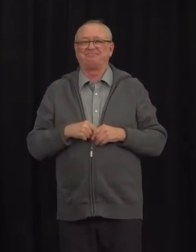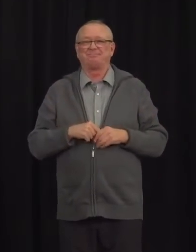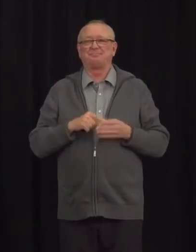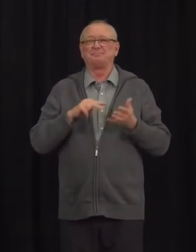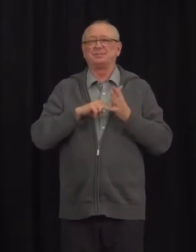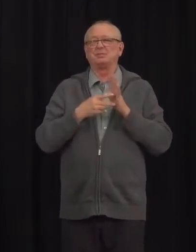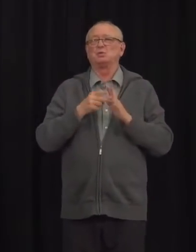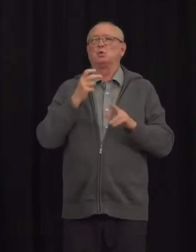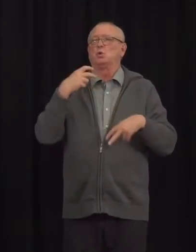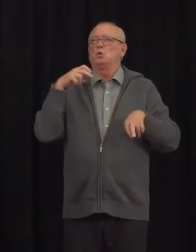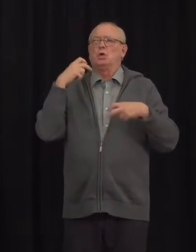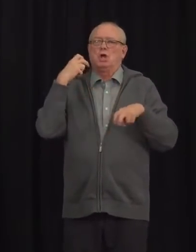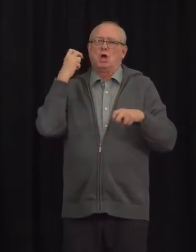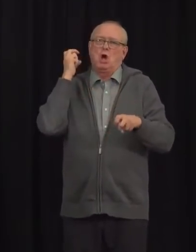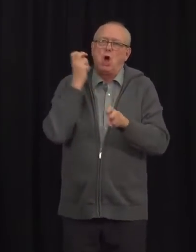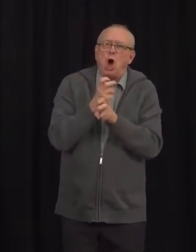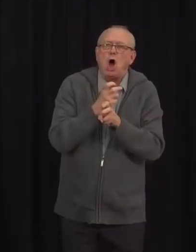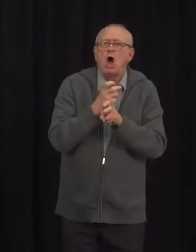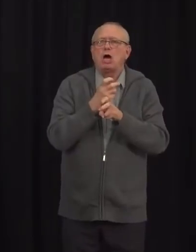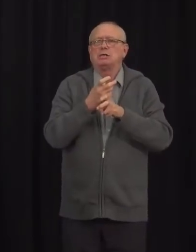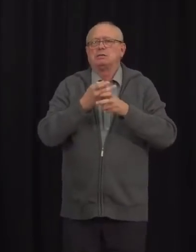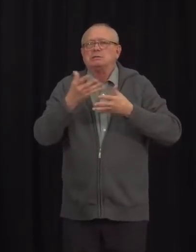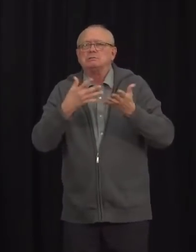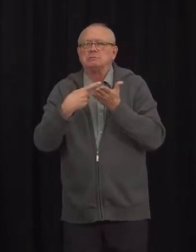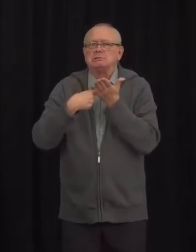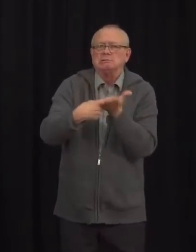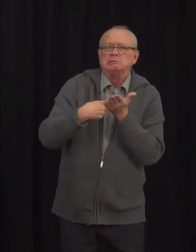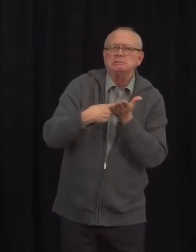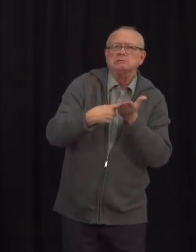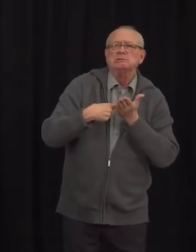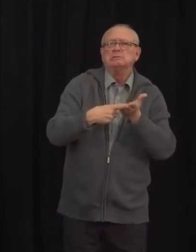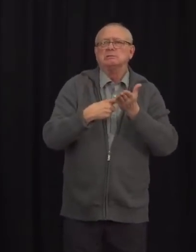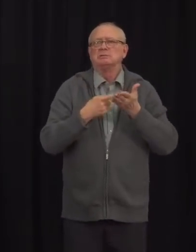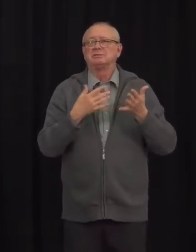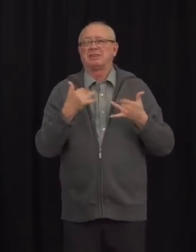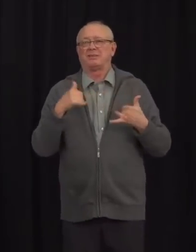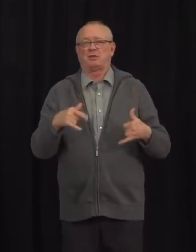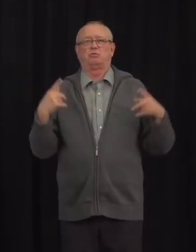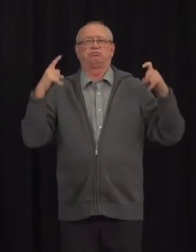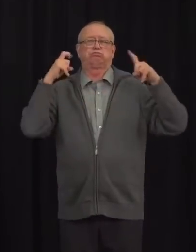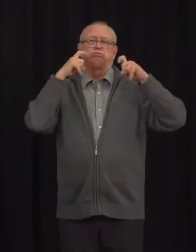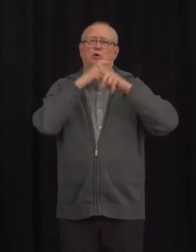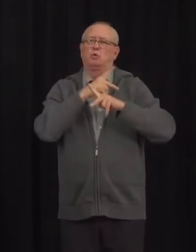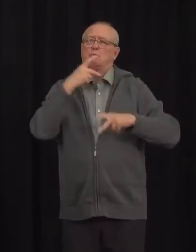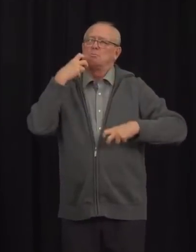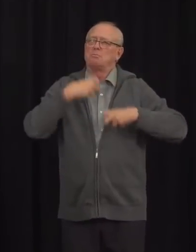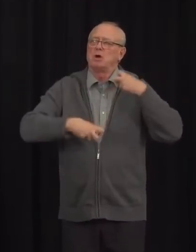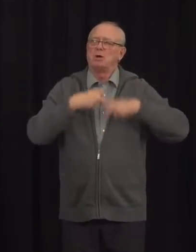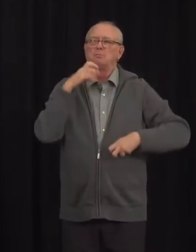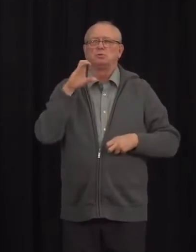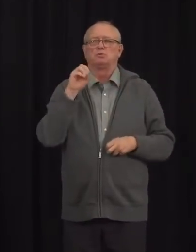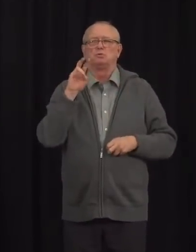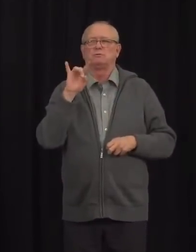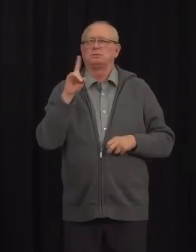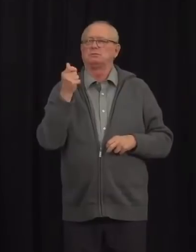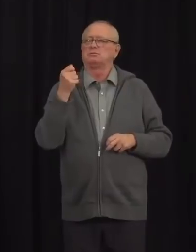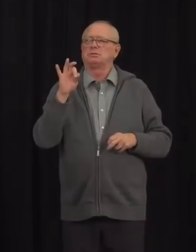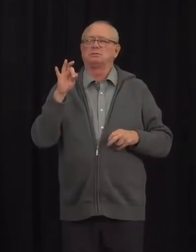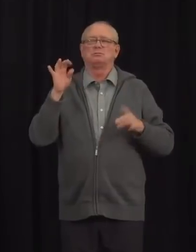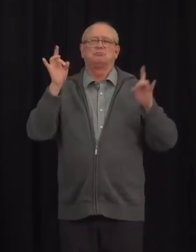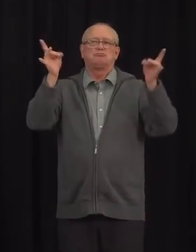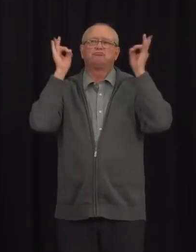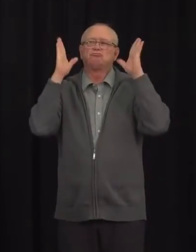wicked problem like COVID-19 presents. We must continue listening to each other and striking a difficult